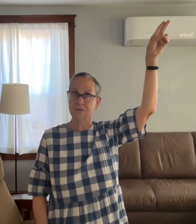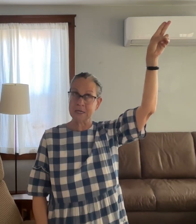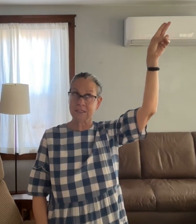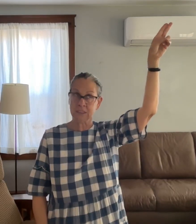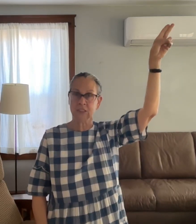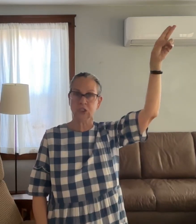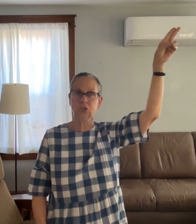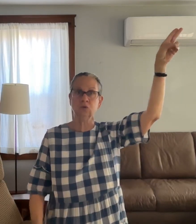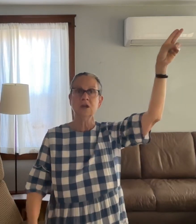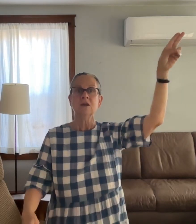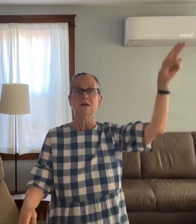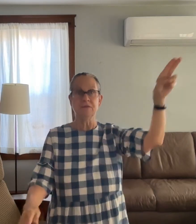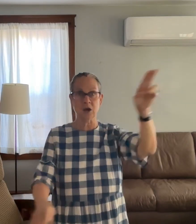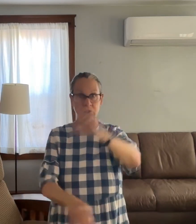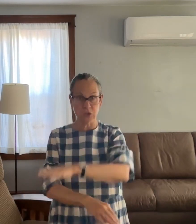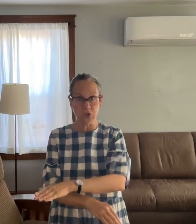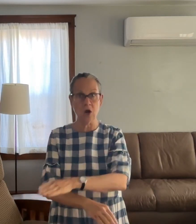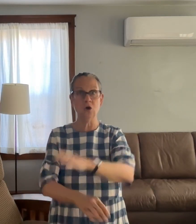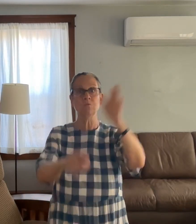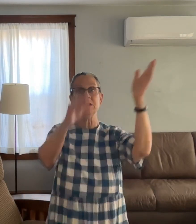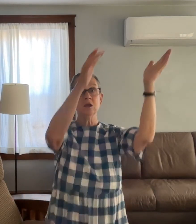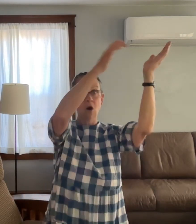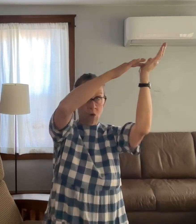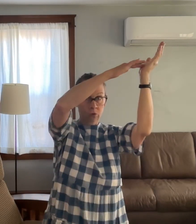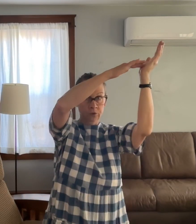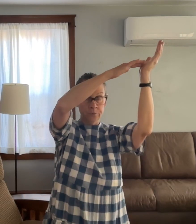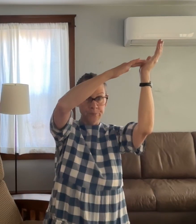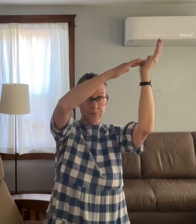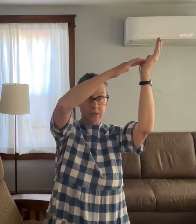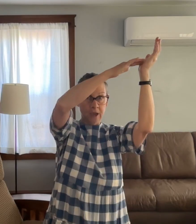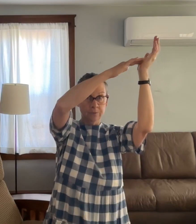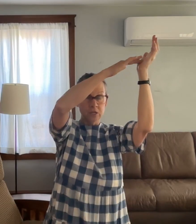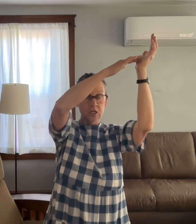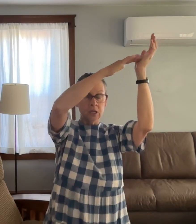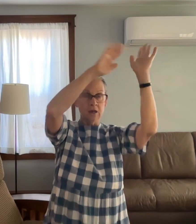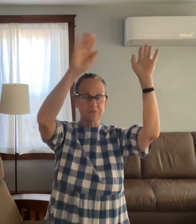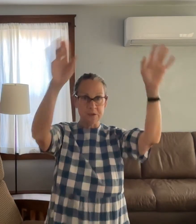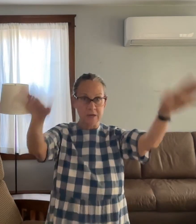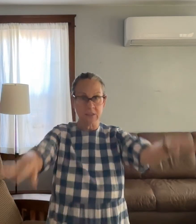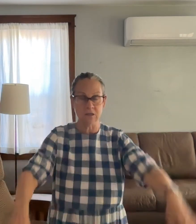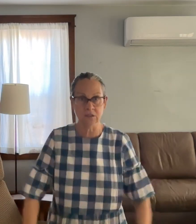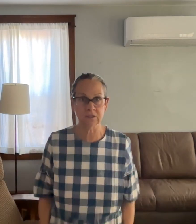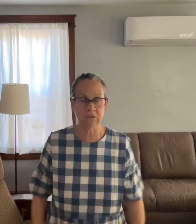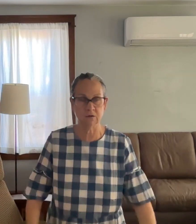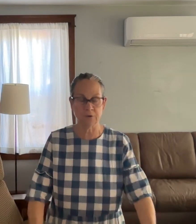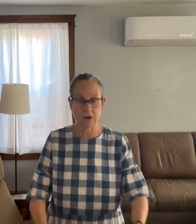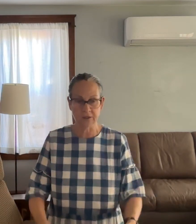think it's easiest to do, there's no behold. Okay? I think that's the easiest thing for y'all to